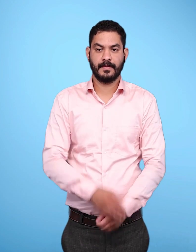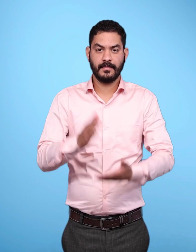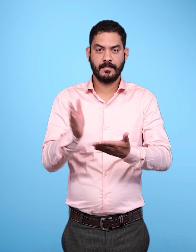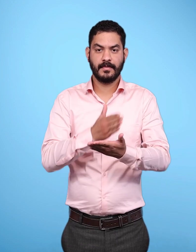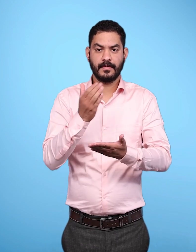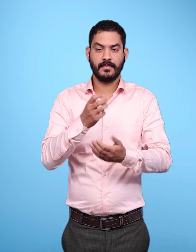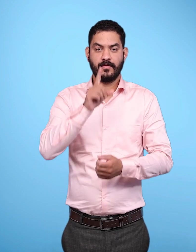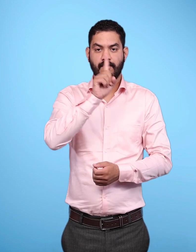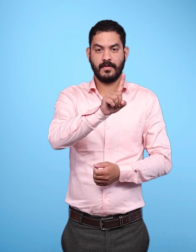Page number